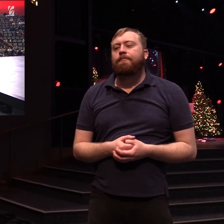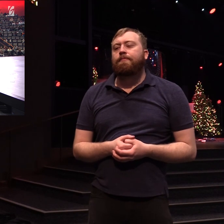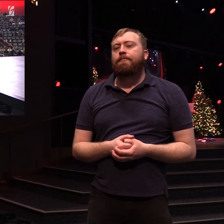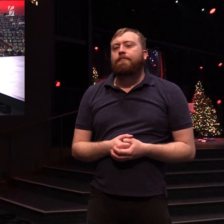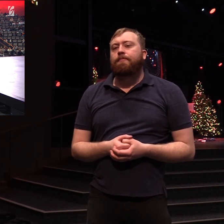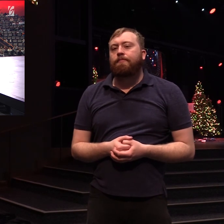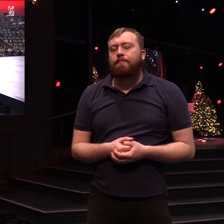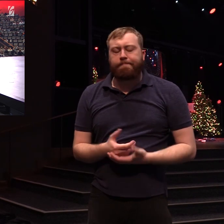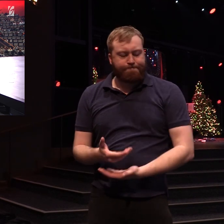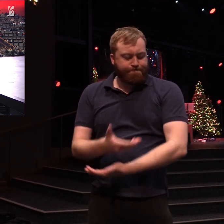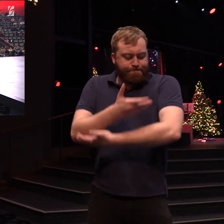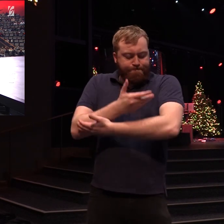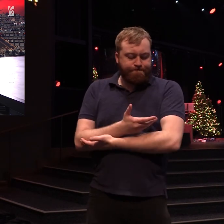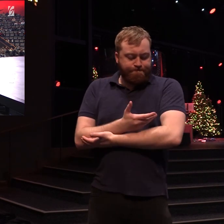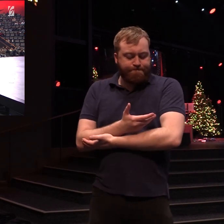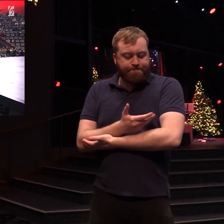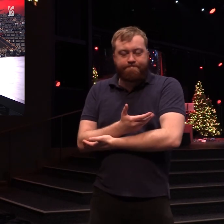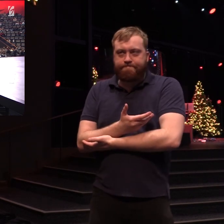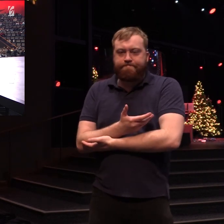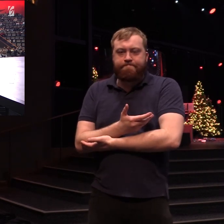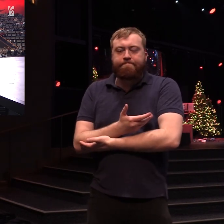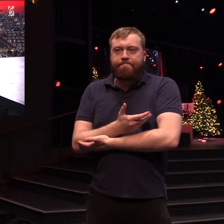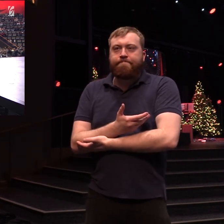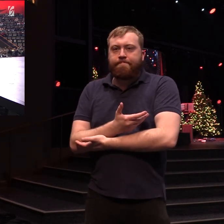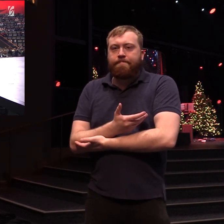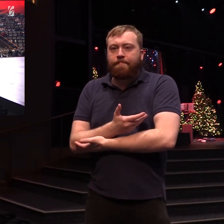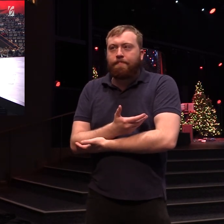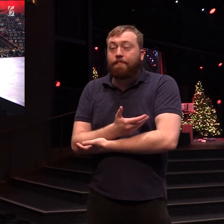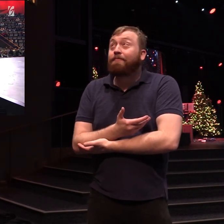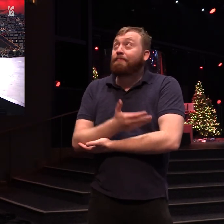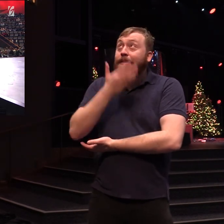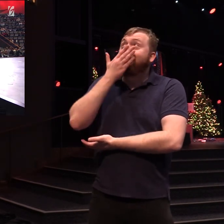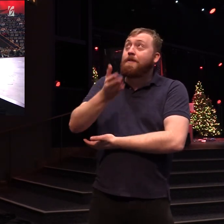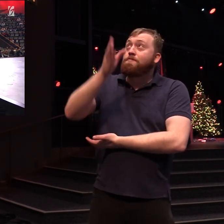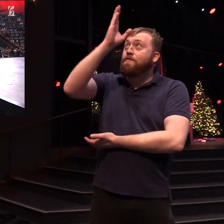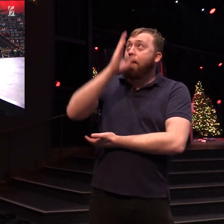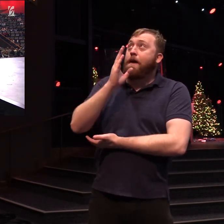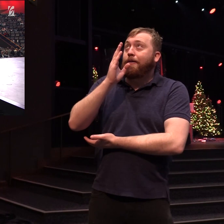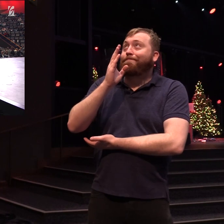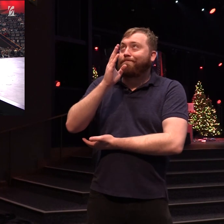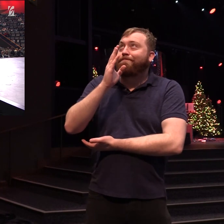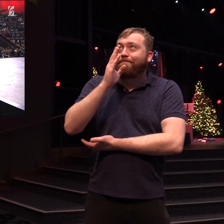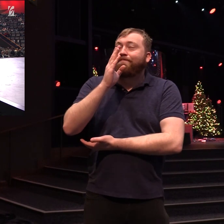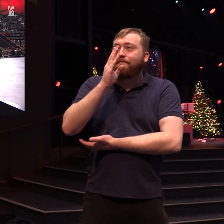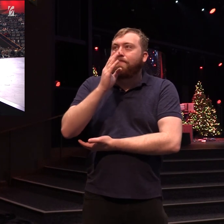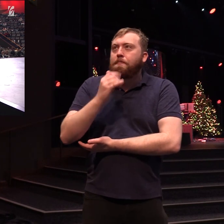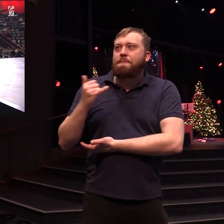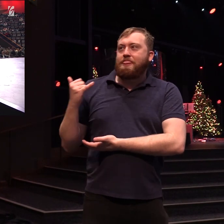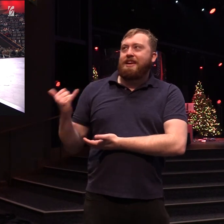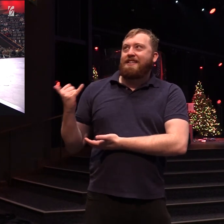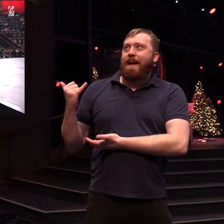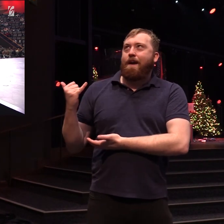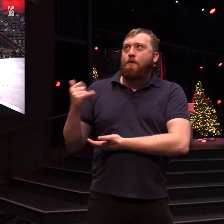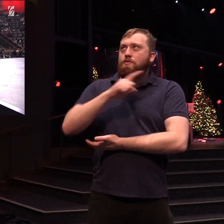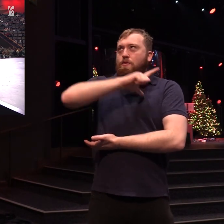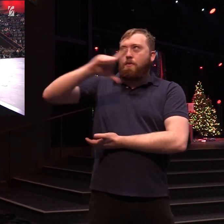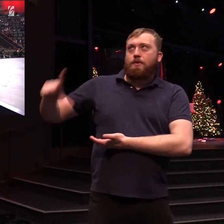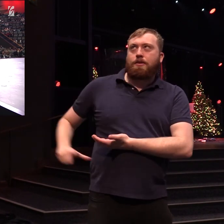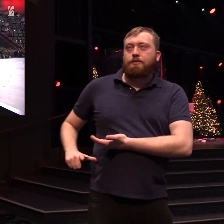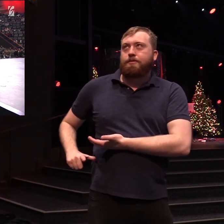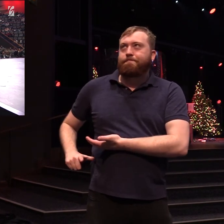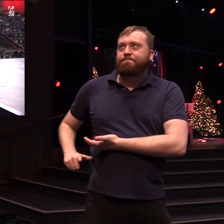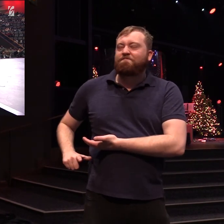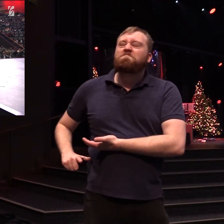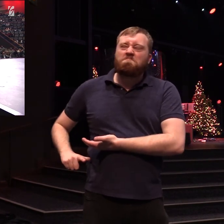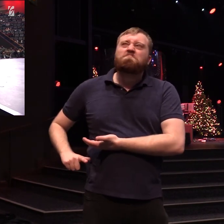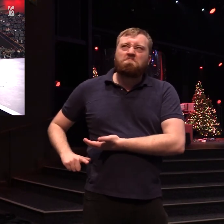And he took the baby in his arms and thanked God. Now, Lord,